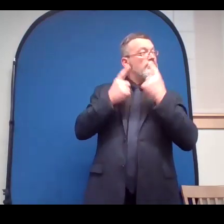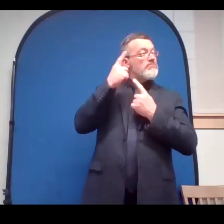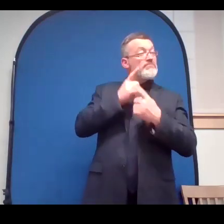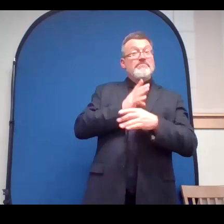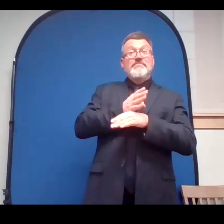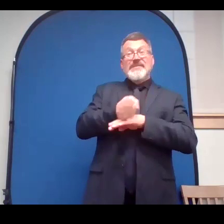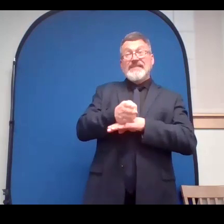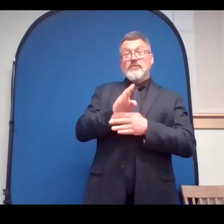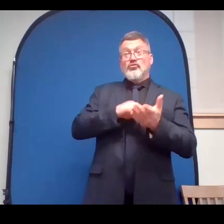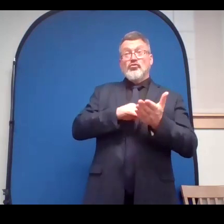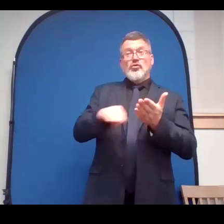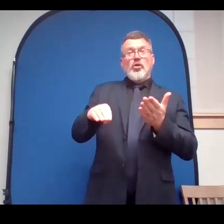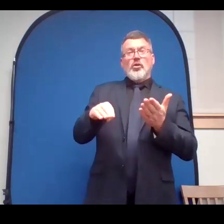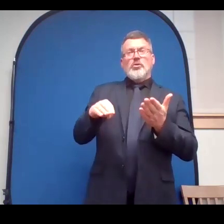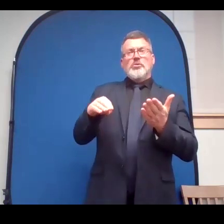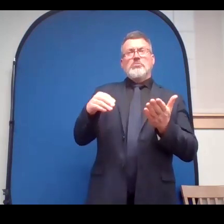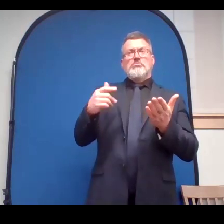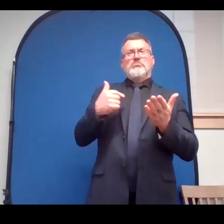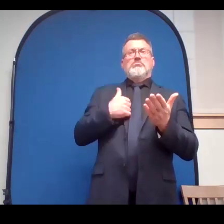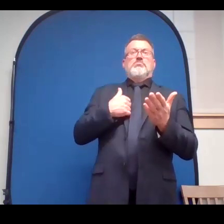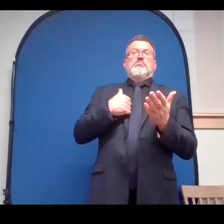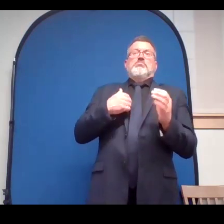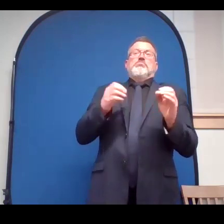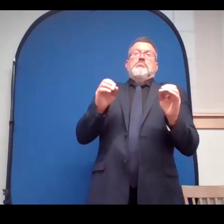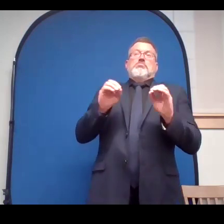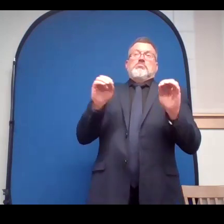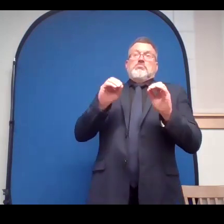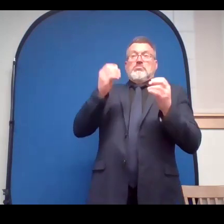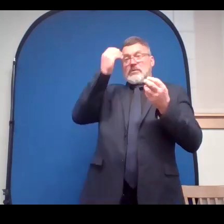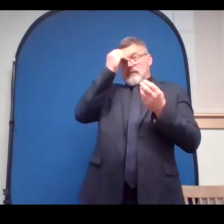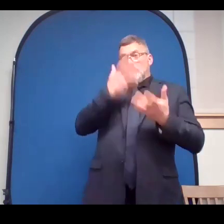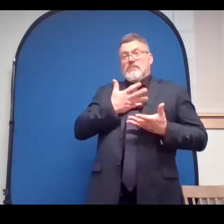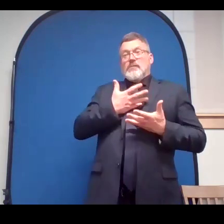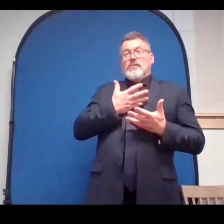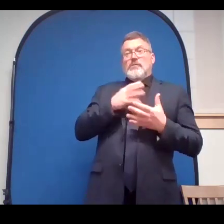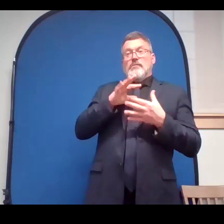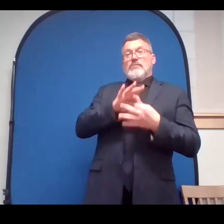Due to having no information from regarding his discharge,